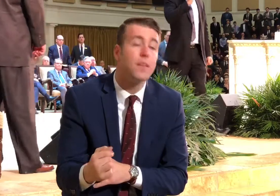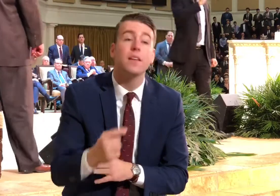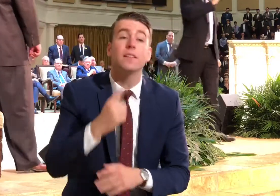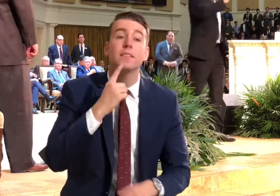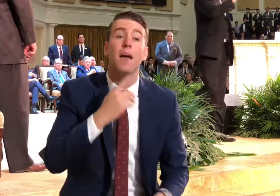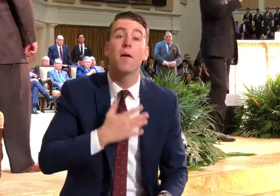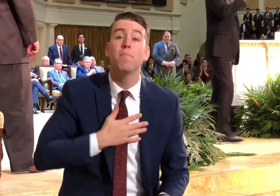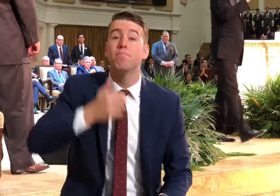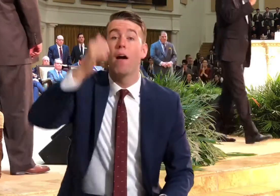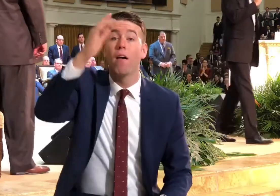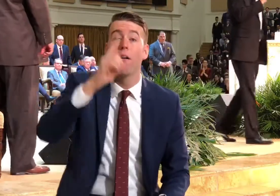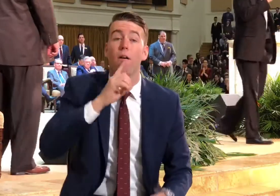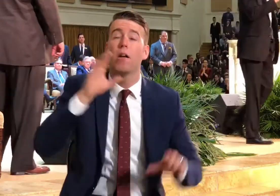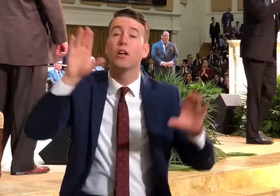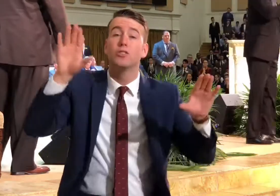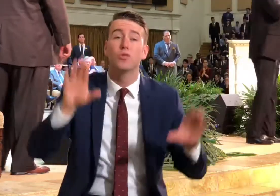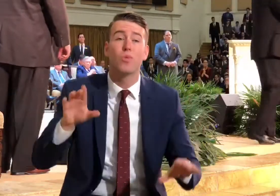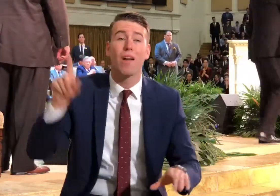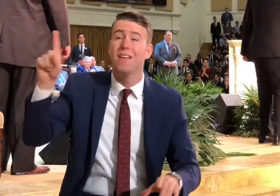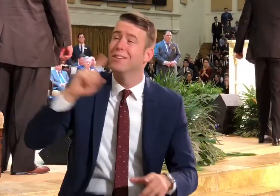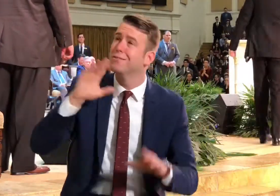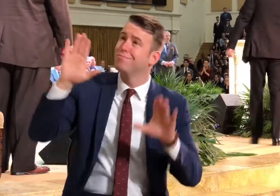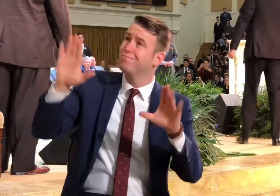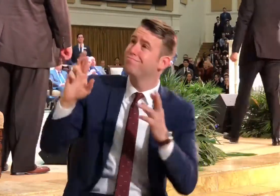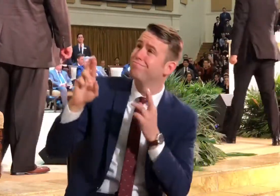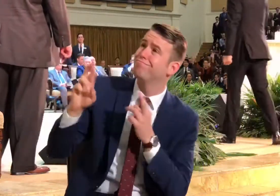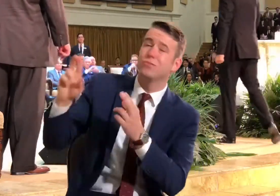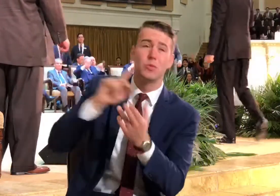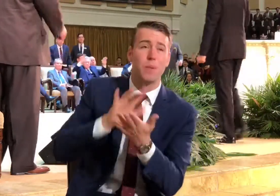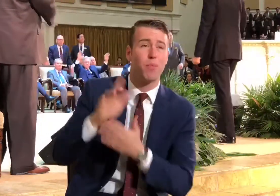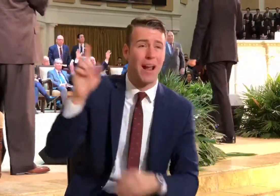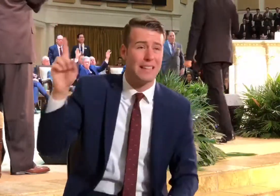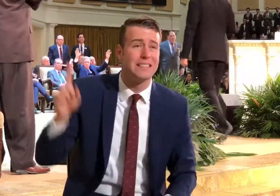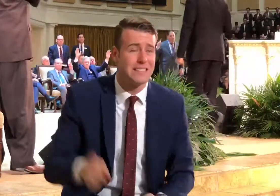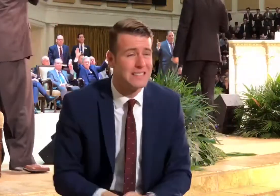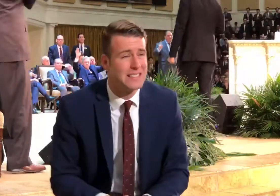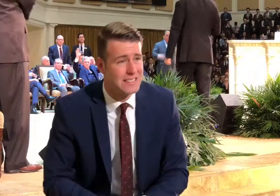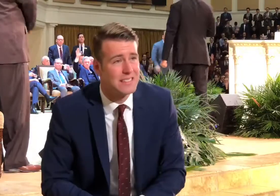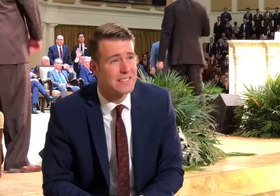My God is great, and he's greatly to be praised.